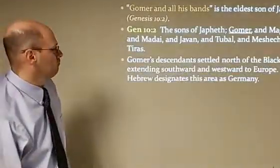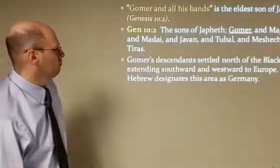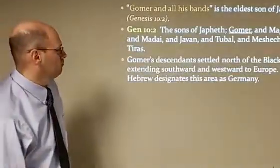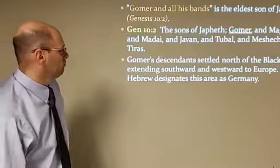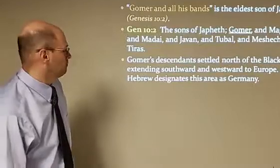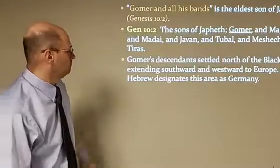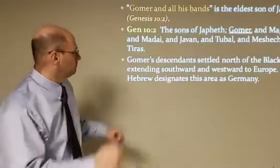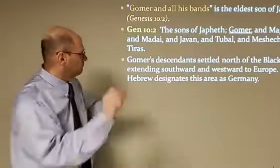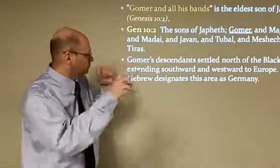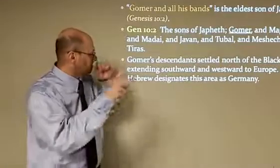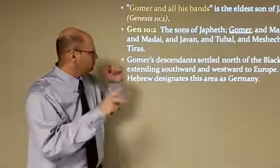Okay.